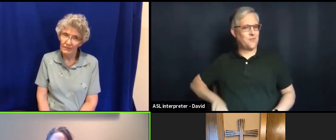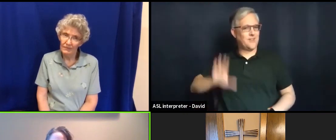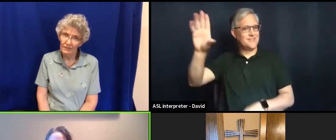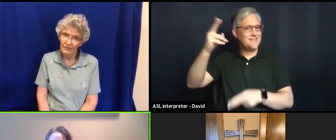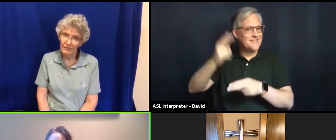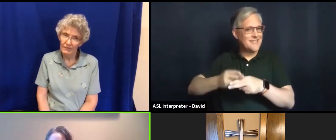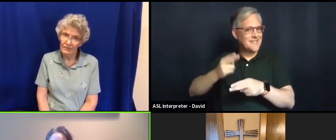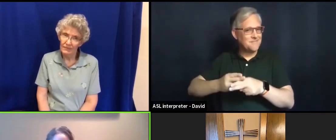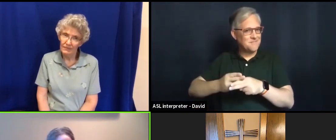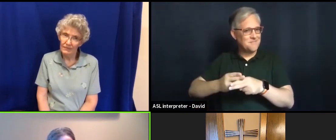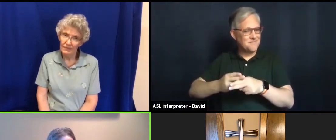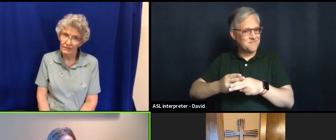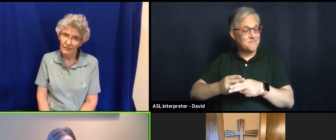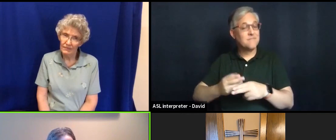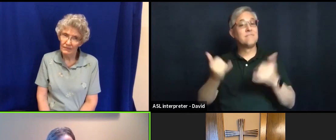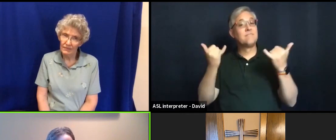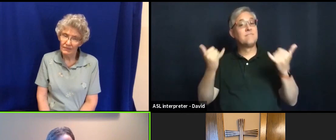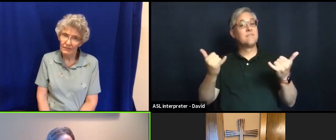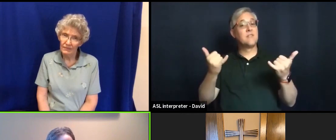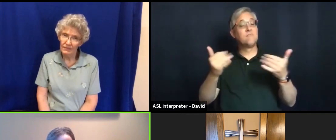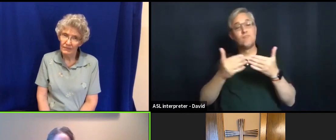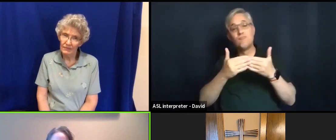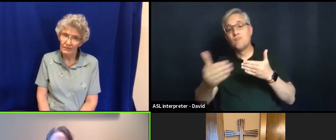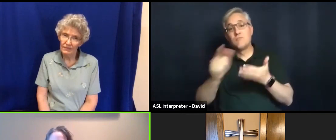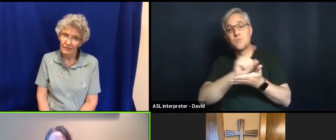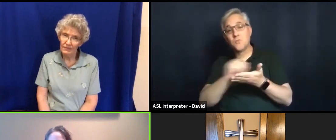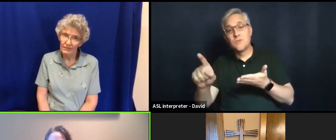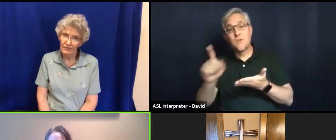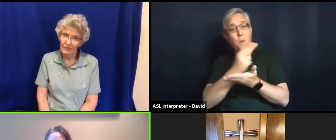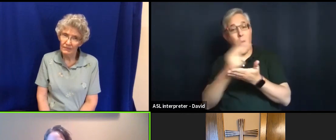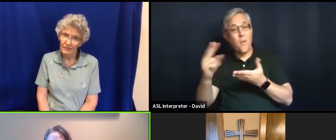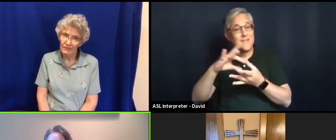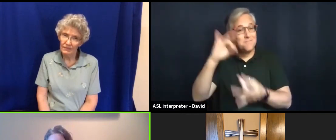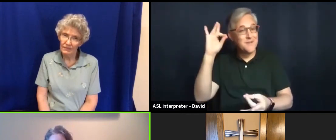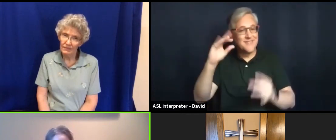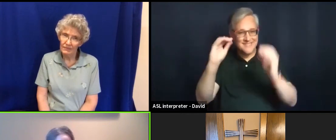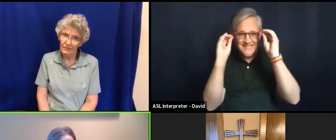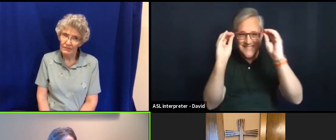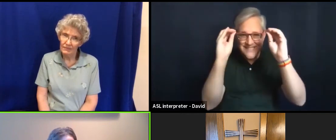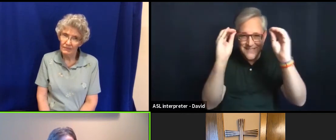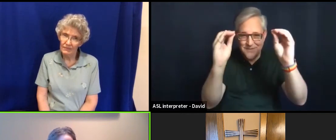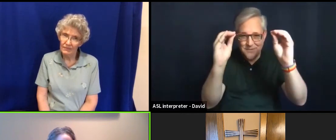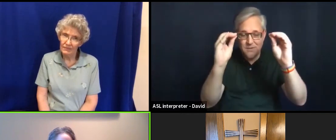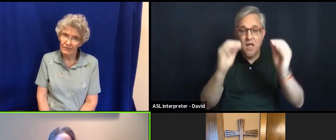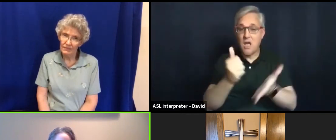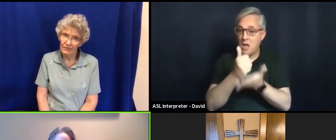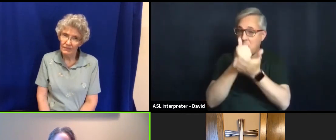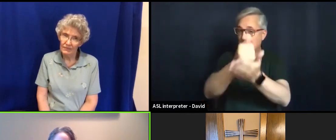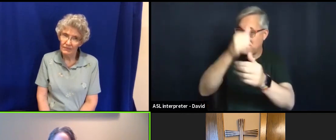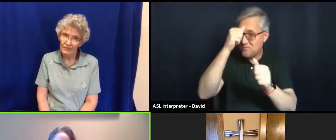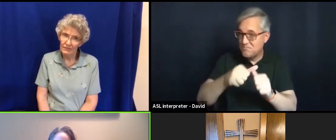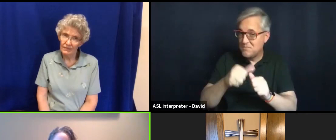And now may the Holy Spirit teach you and remind you of Jesus' words.